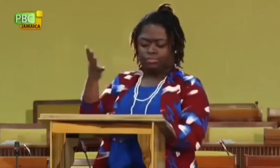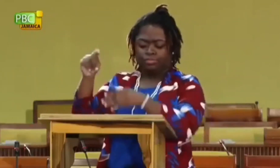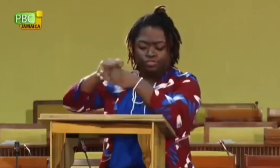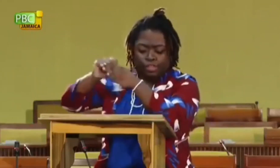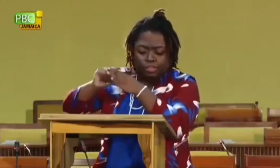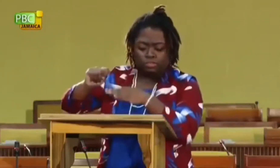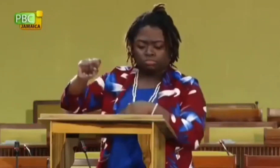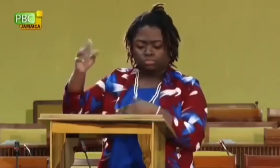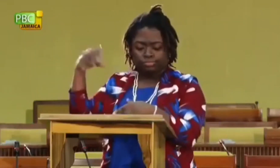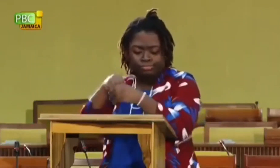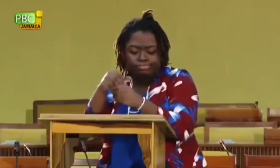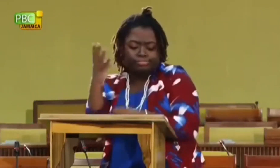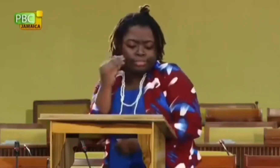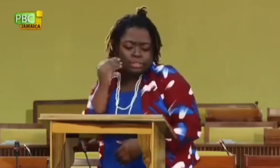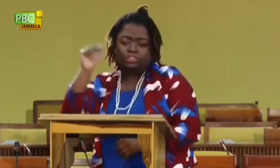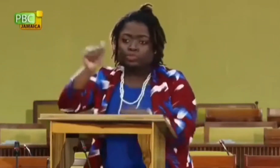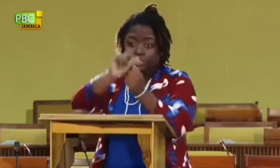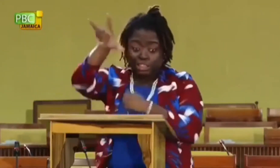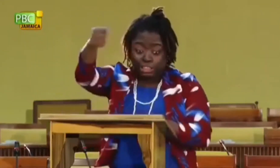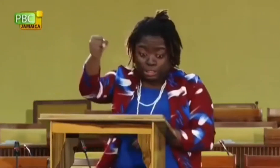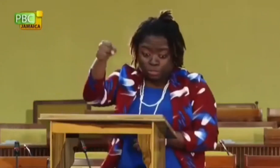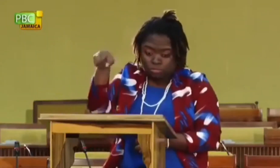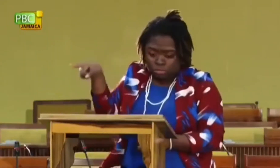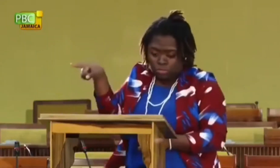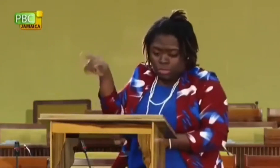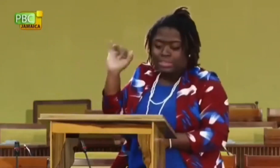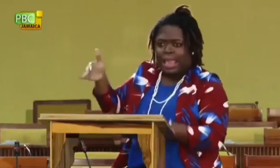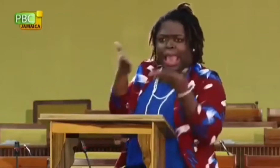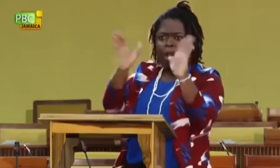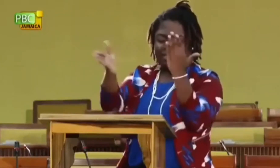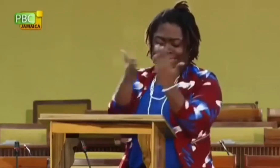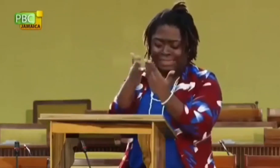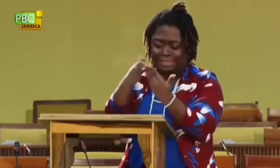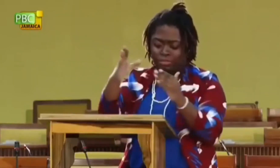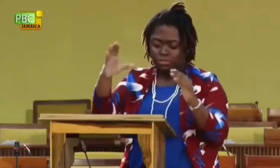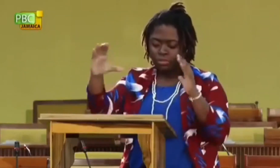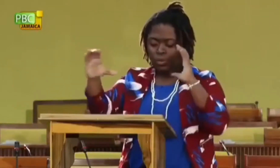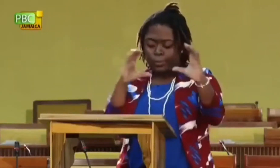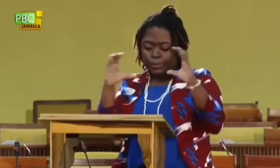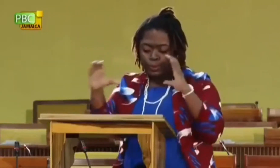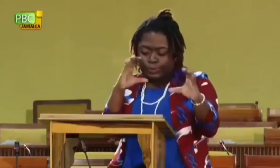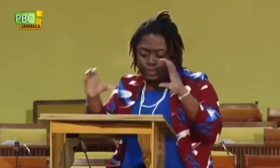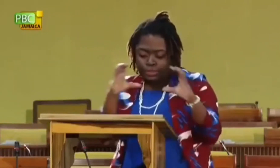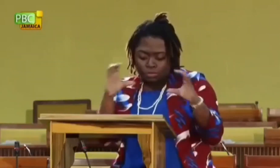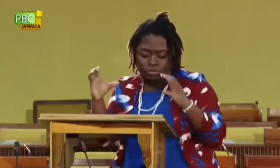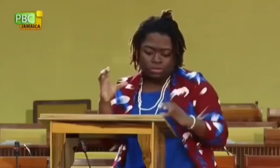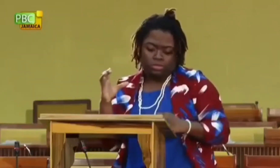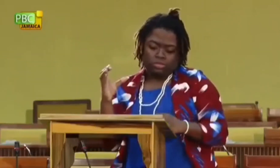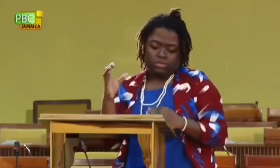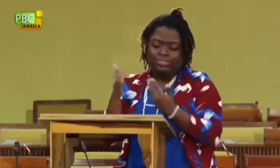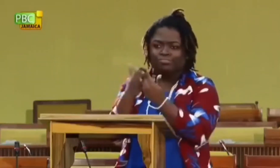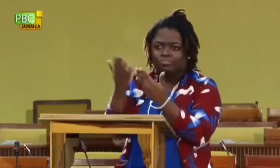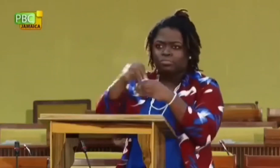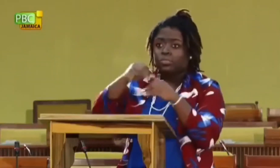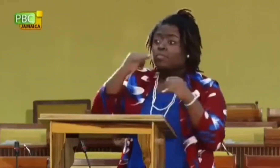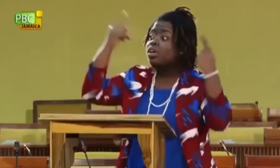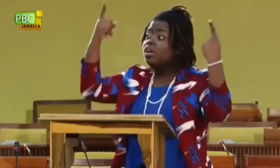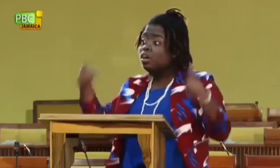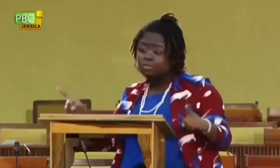Jamaican Sign Language. This will allow for quick communications in times of crisis